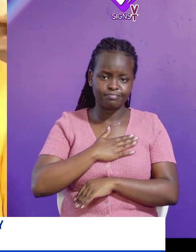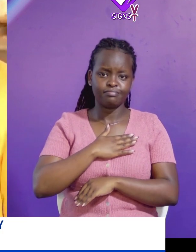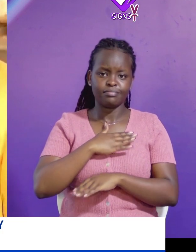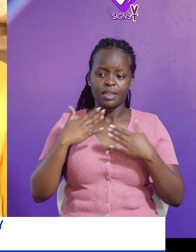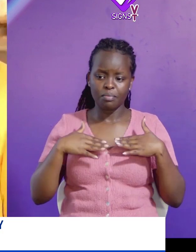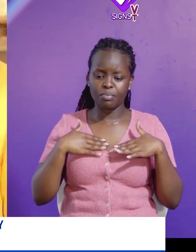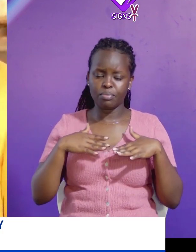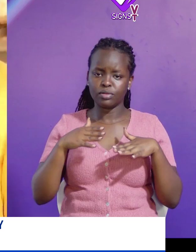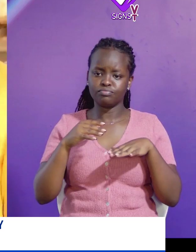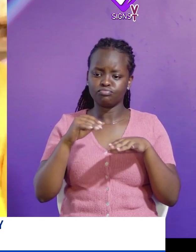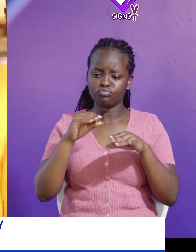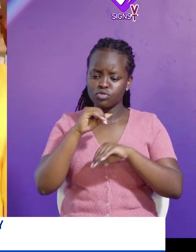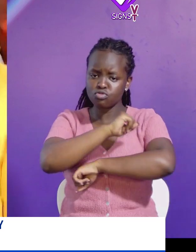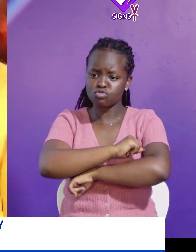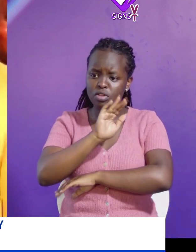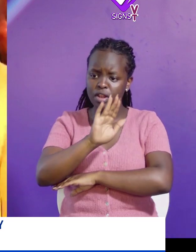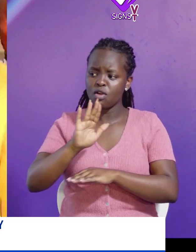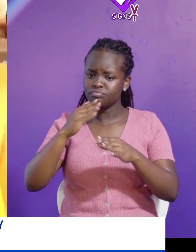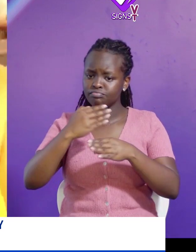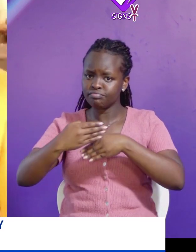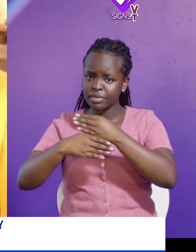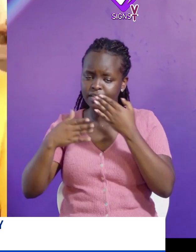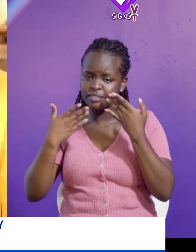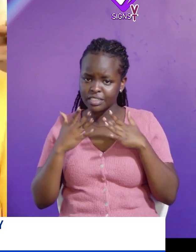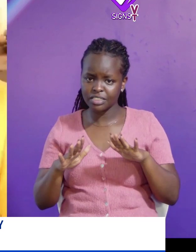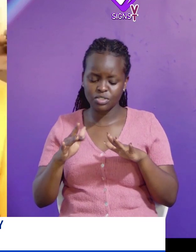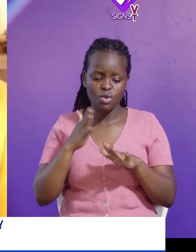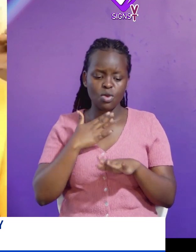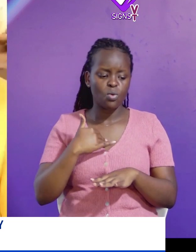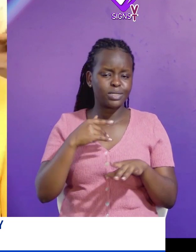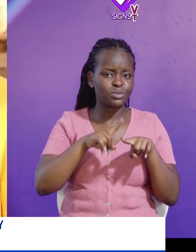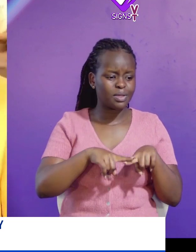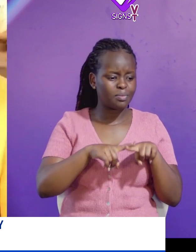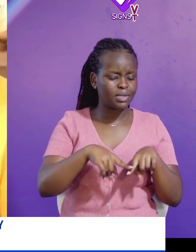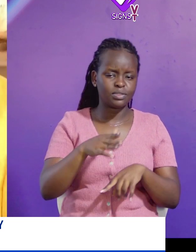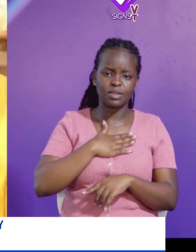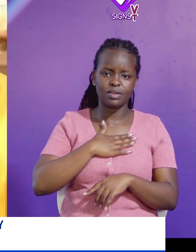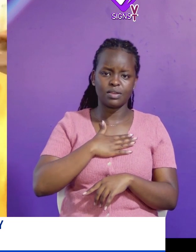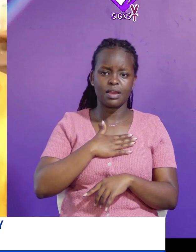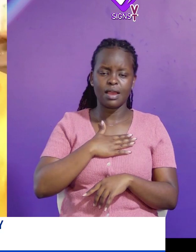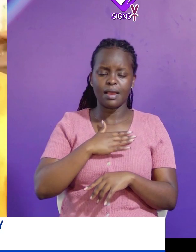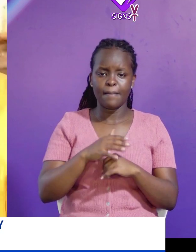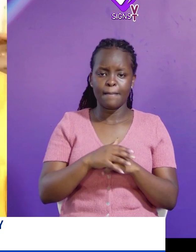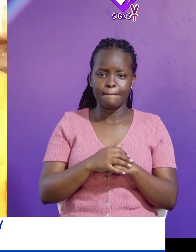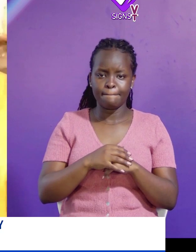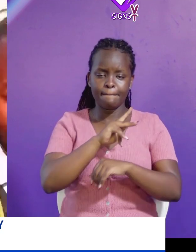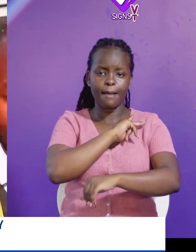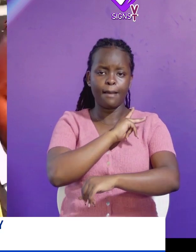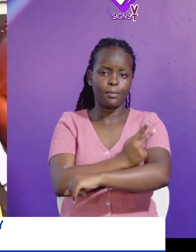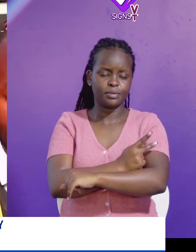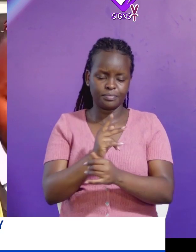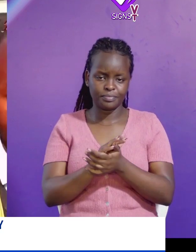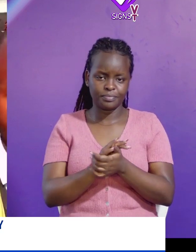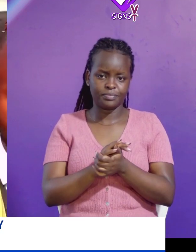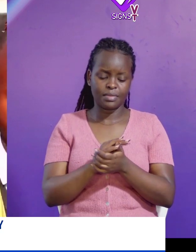shule yao, waendelee huko. Sisi tunataka kujitegemea. Mogos, au! Mogos, power! There